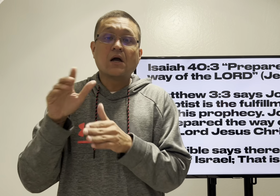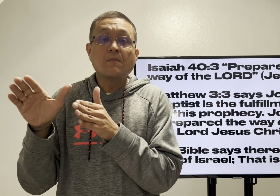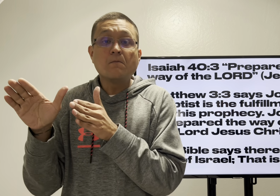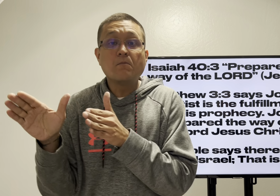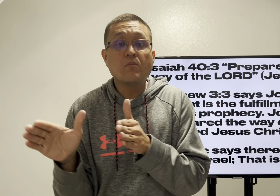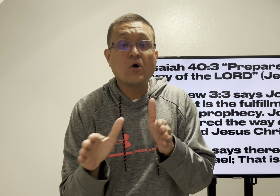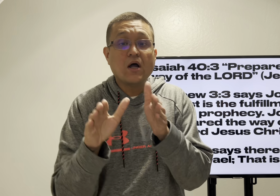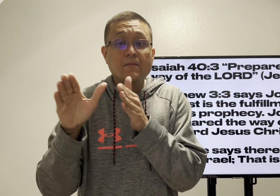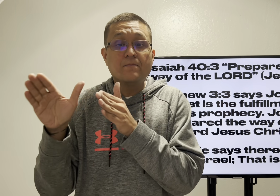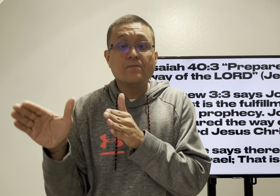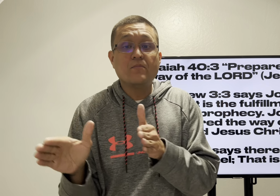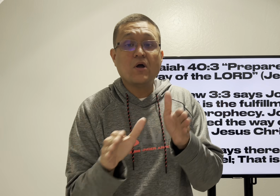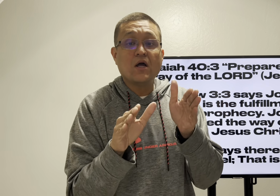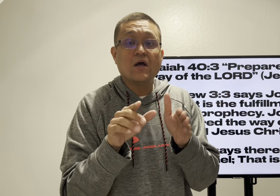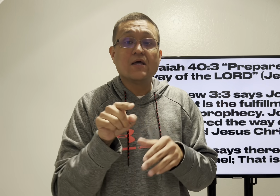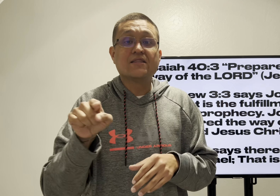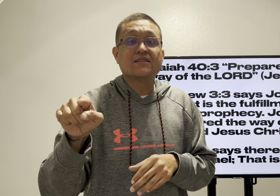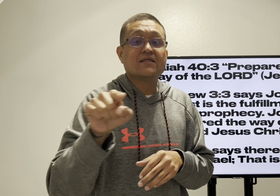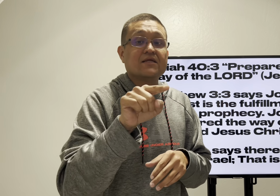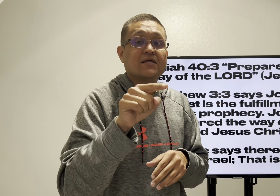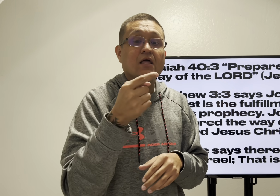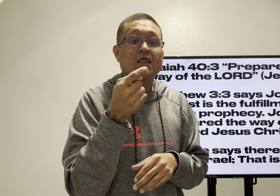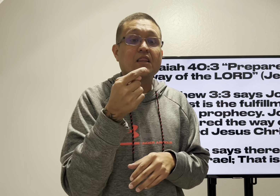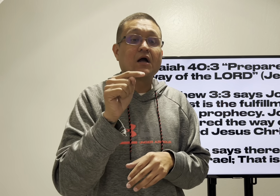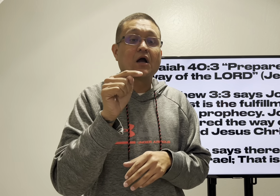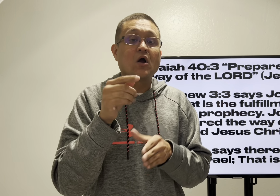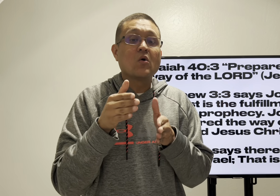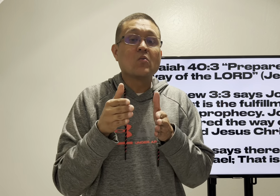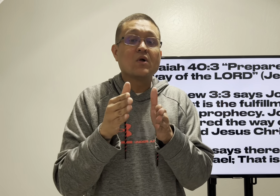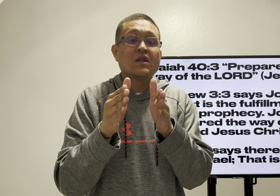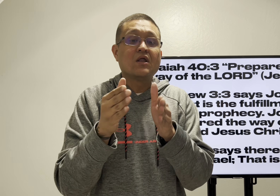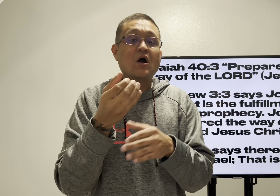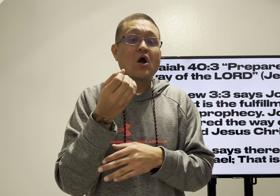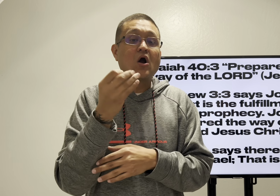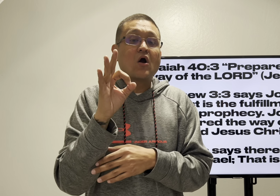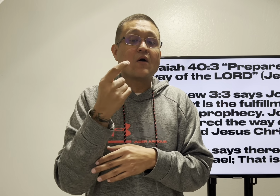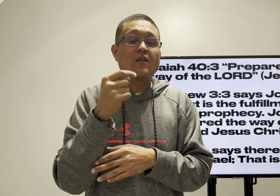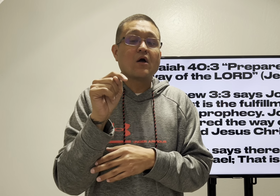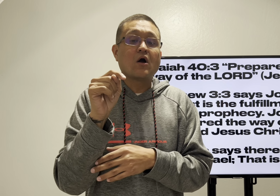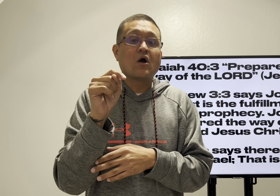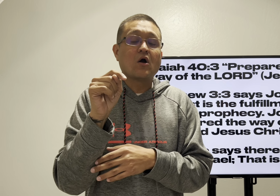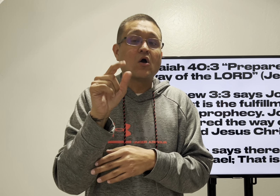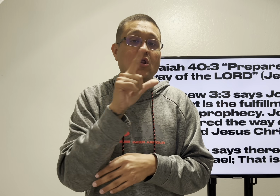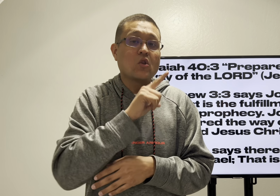Isaiah 40 and verse 3 says, Prepare ye the way of the Lord.